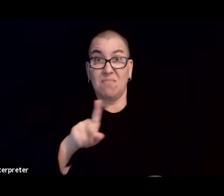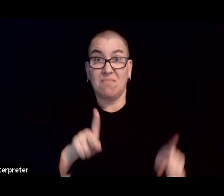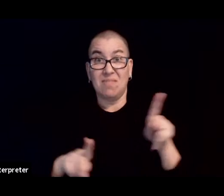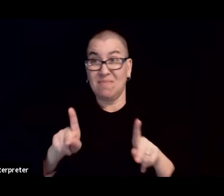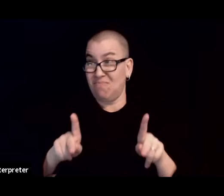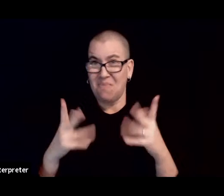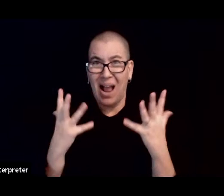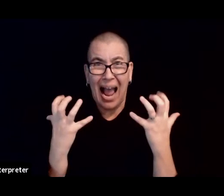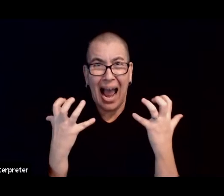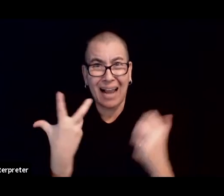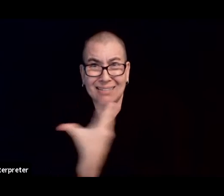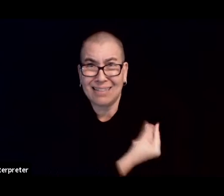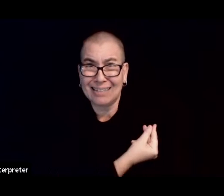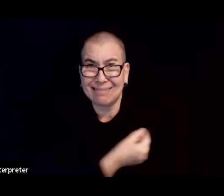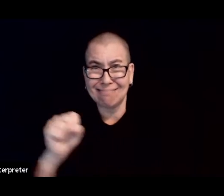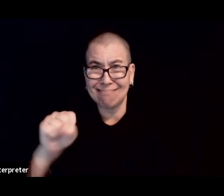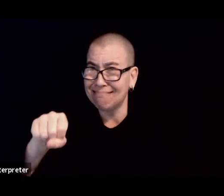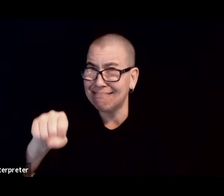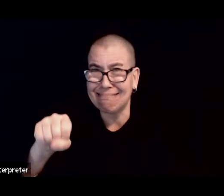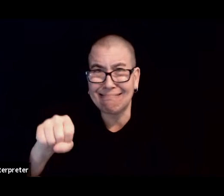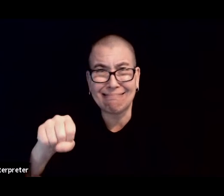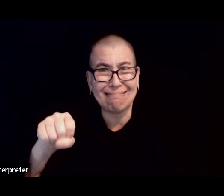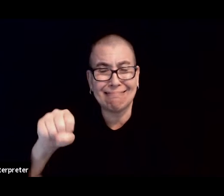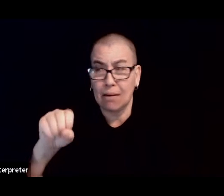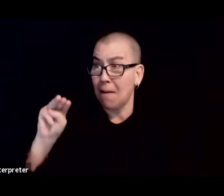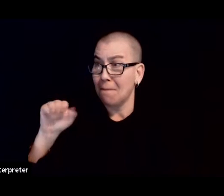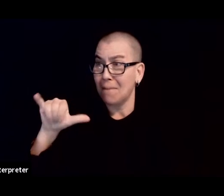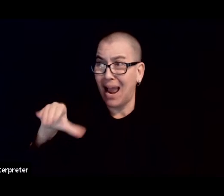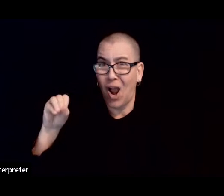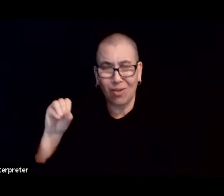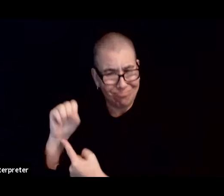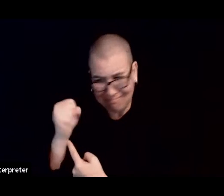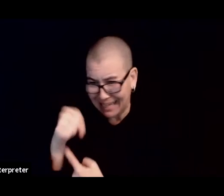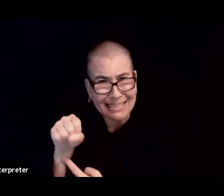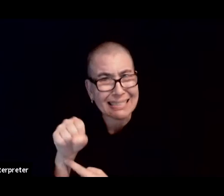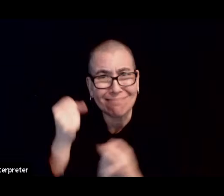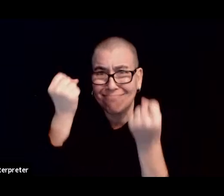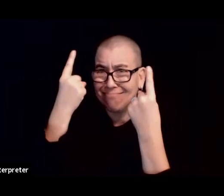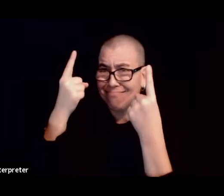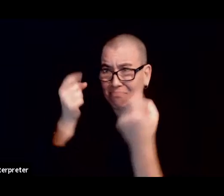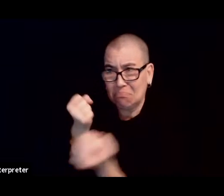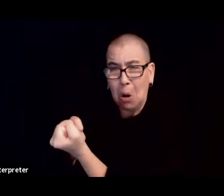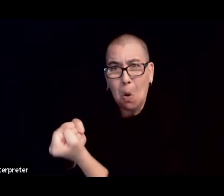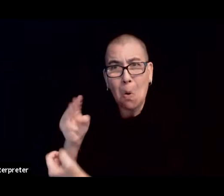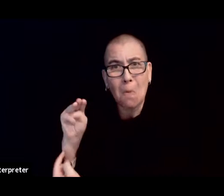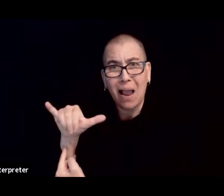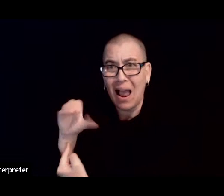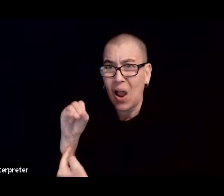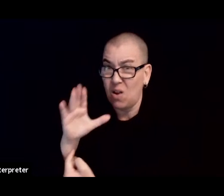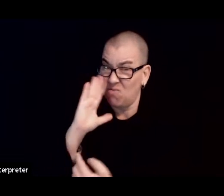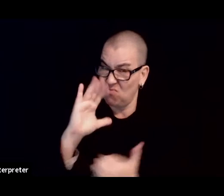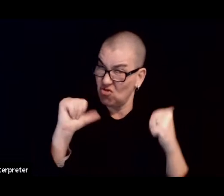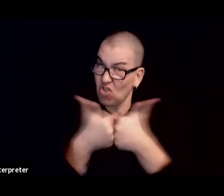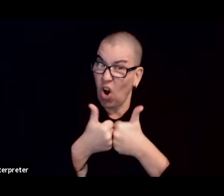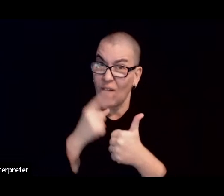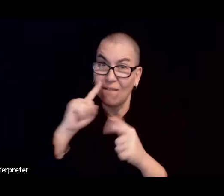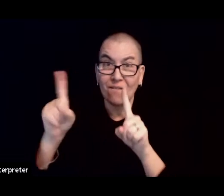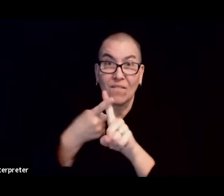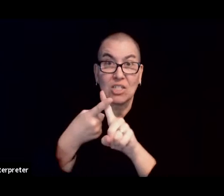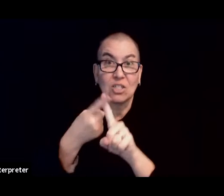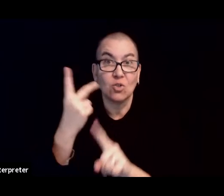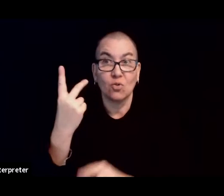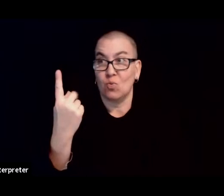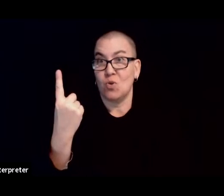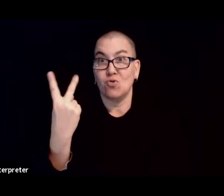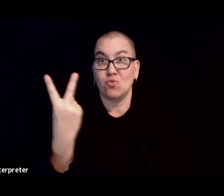absolutely. But the challenge in these first weeks is just going to be how great is the supply and how deep into that